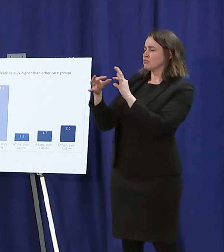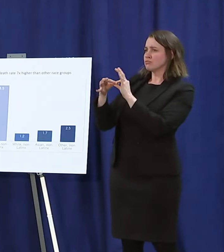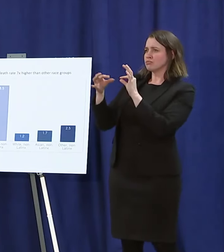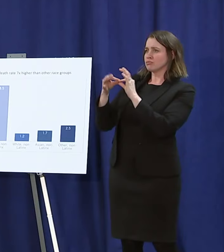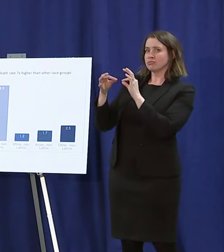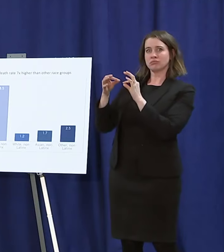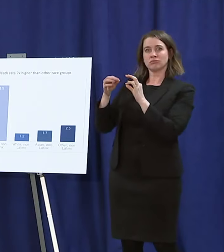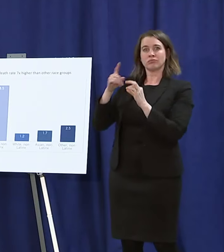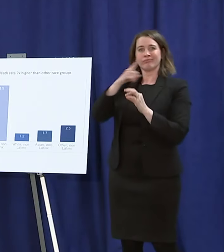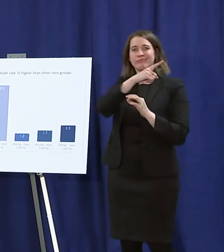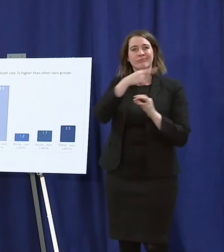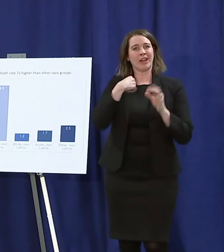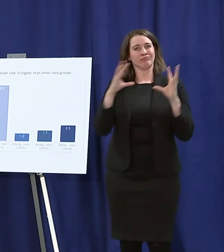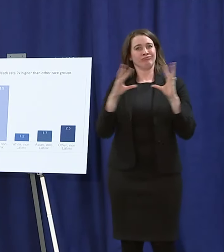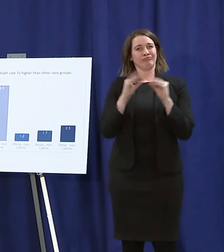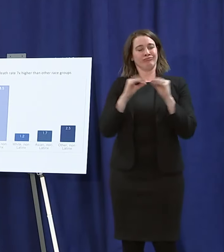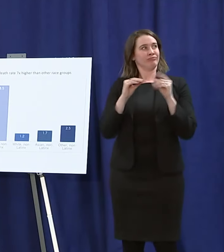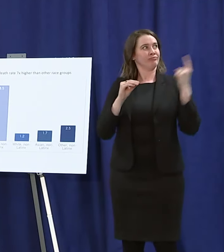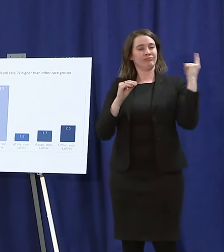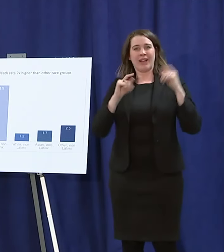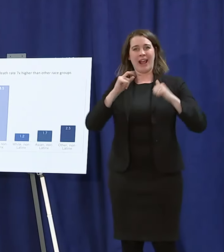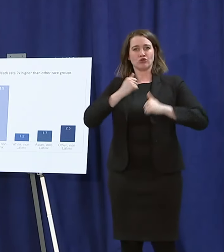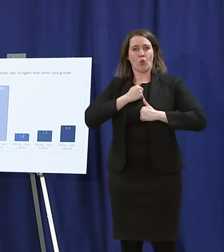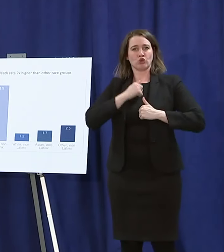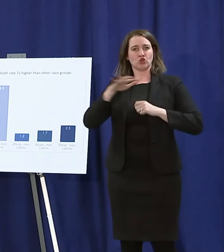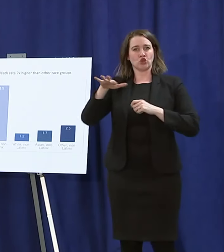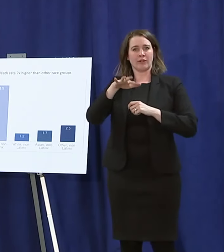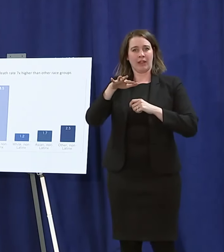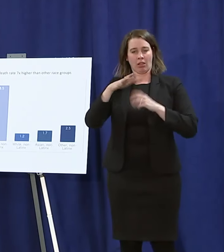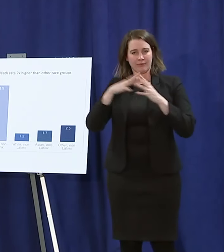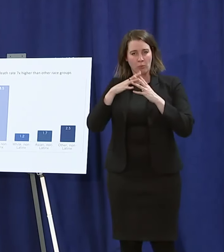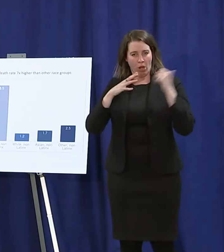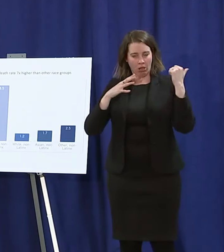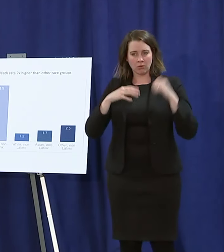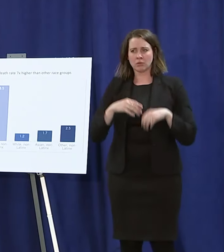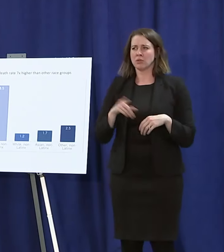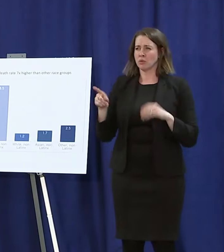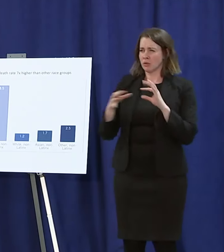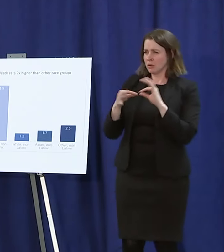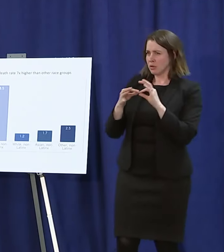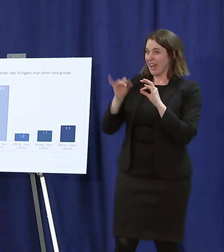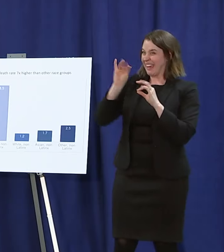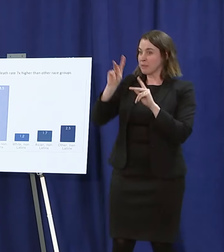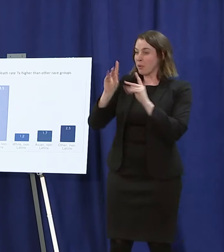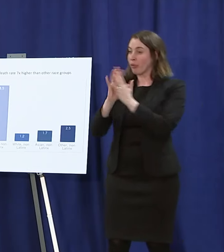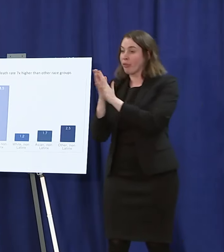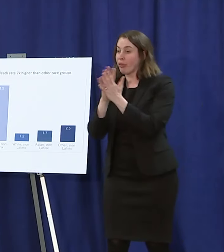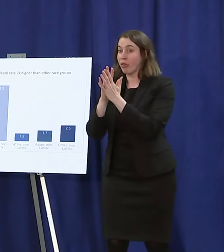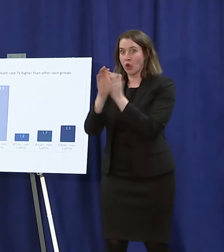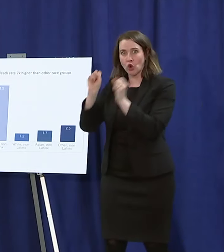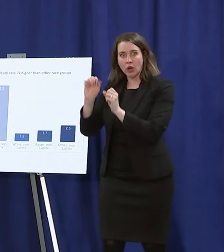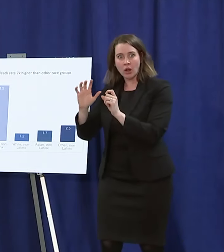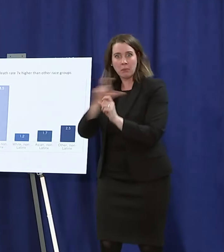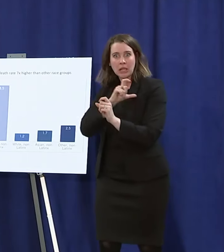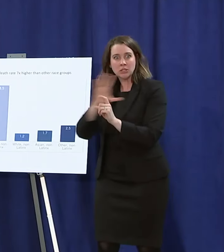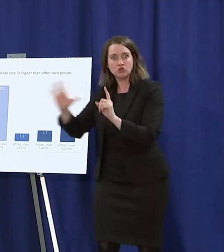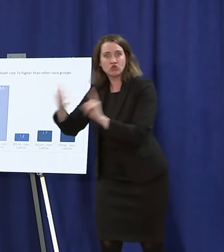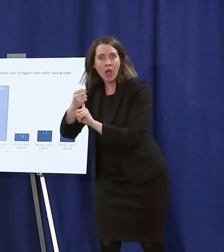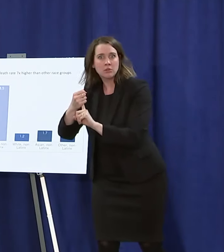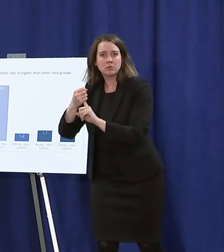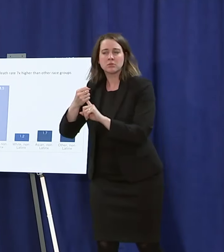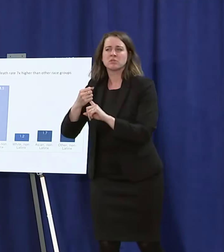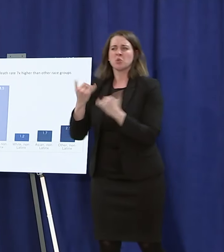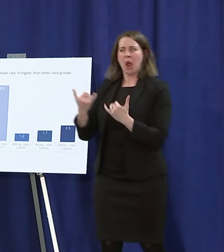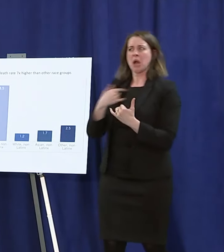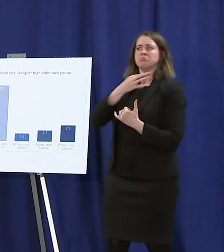Soldier Field about CPD breaking up large groups, meeting in very small arrests. Could you be any more specific on that, and especially heading into the warm weather